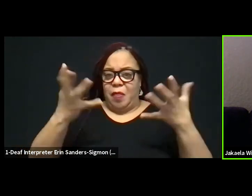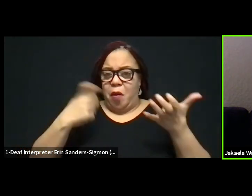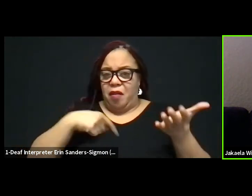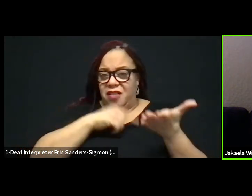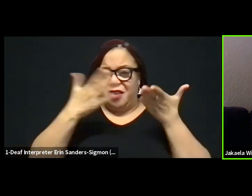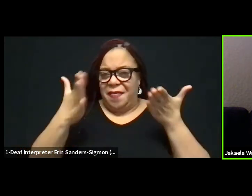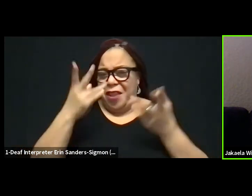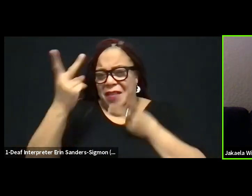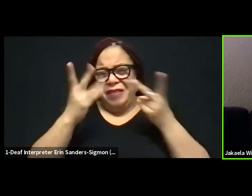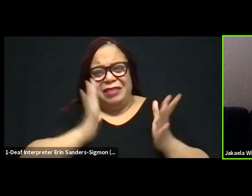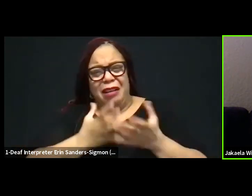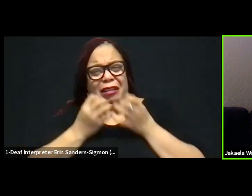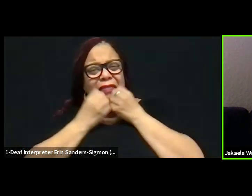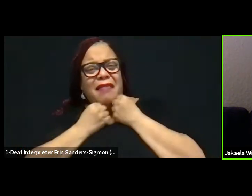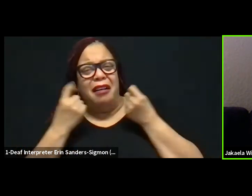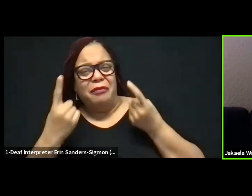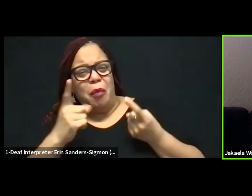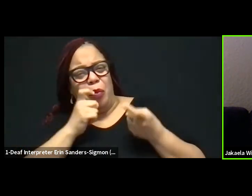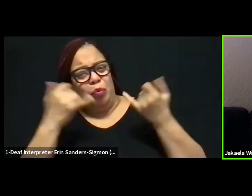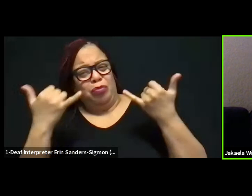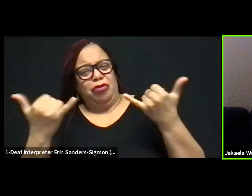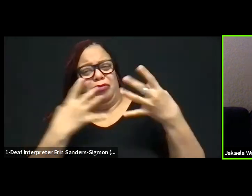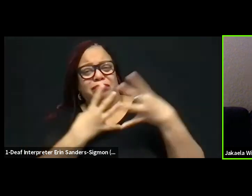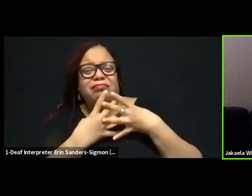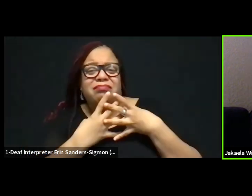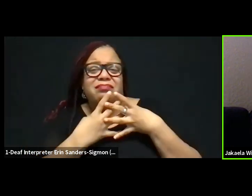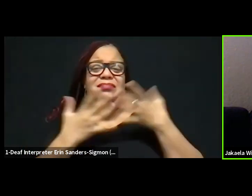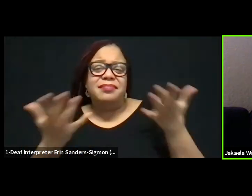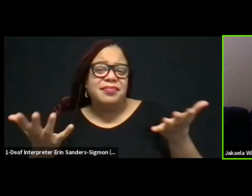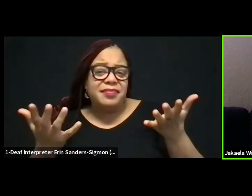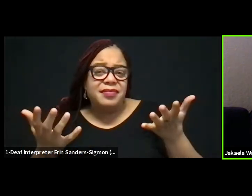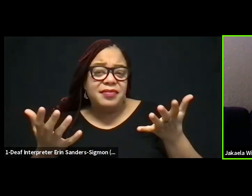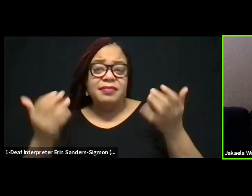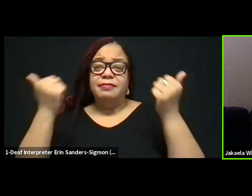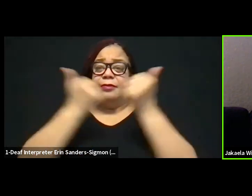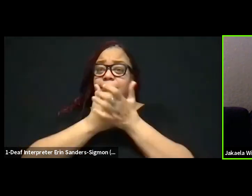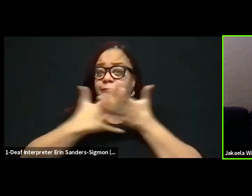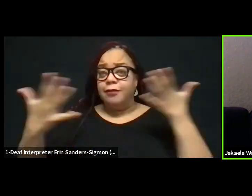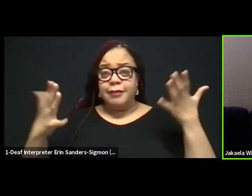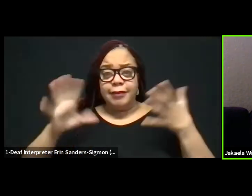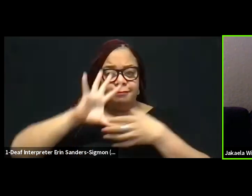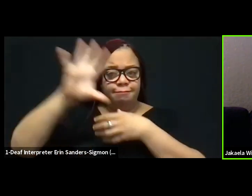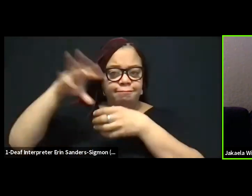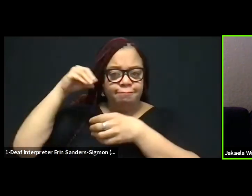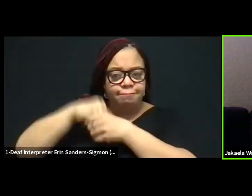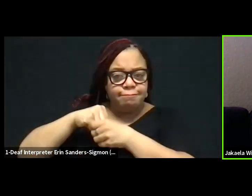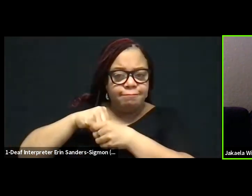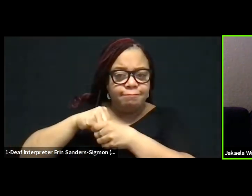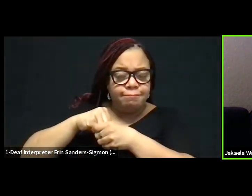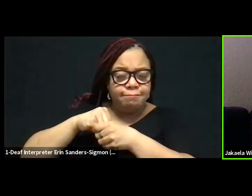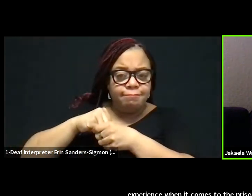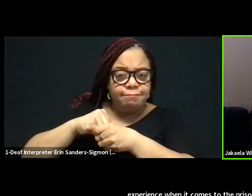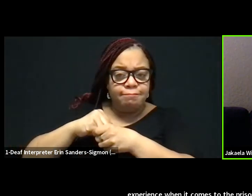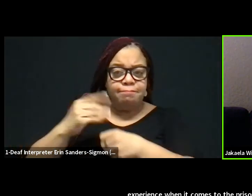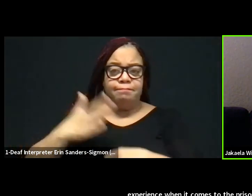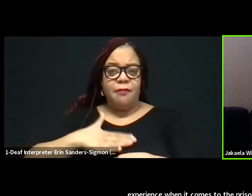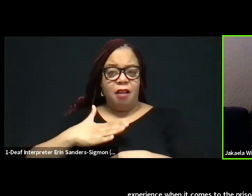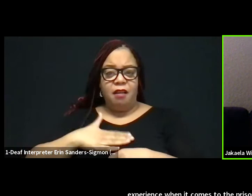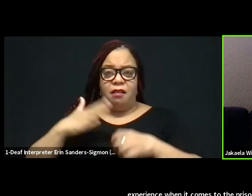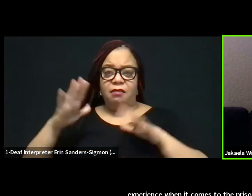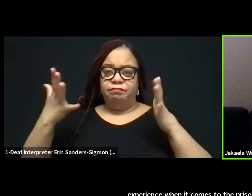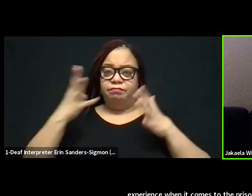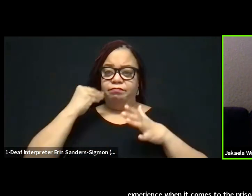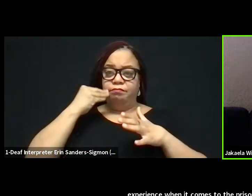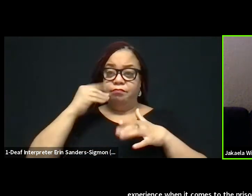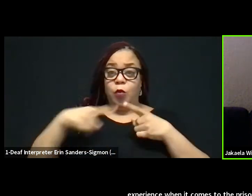to the prison industrial complex and also when it comes to law enforcement has not been the best. Although I do